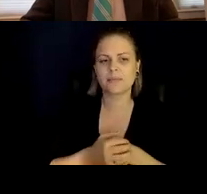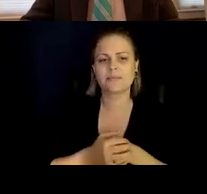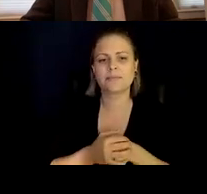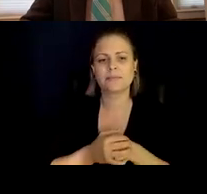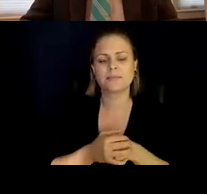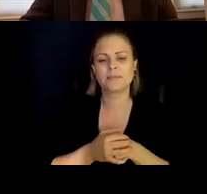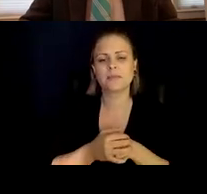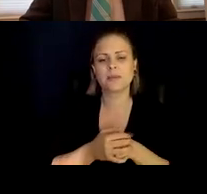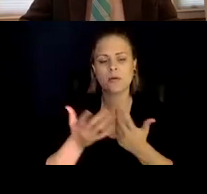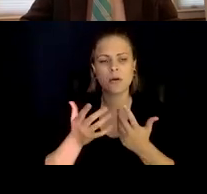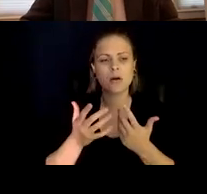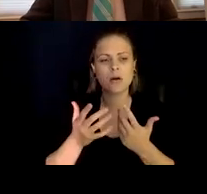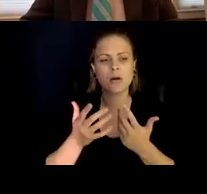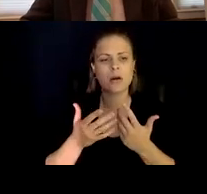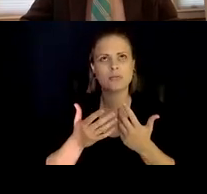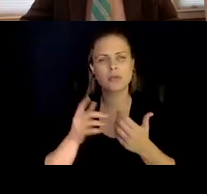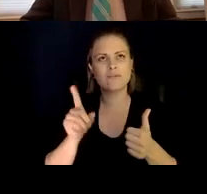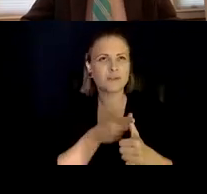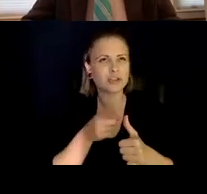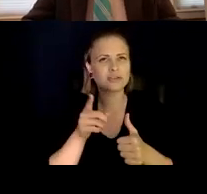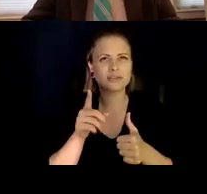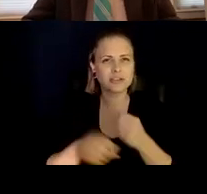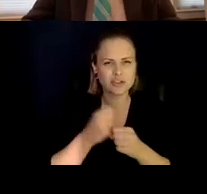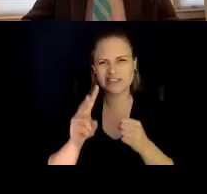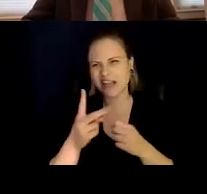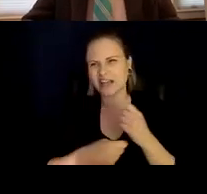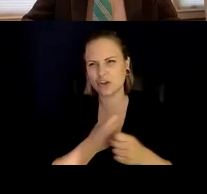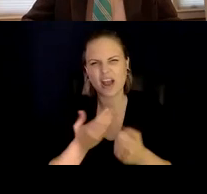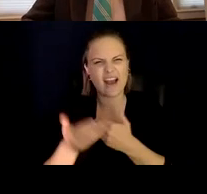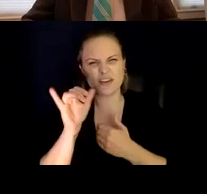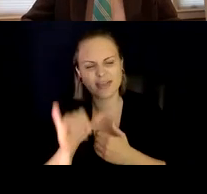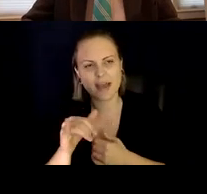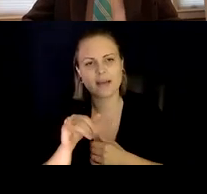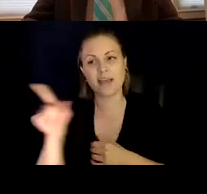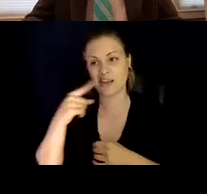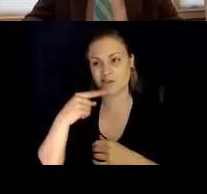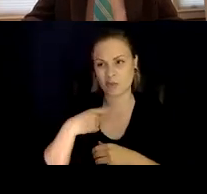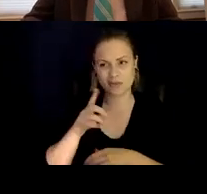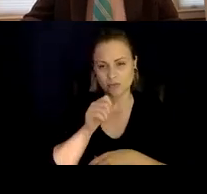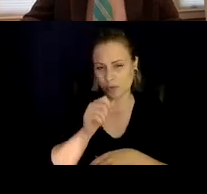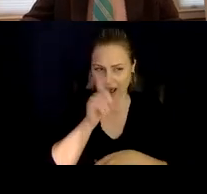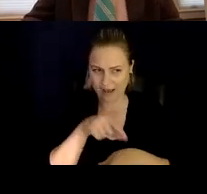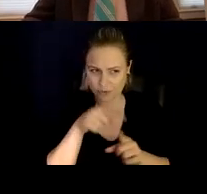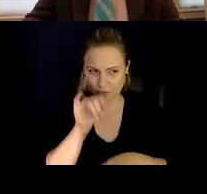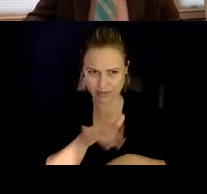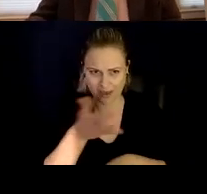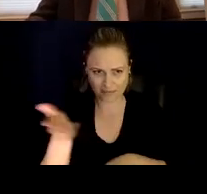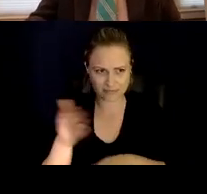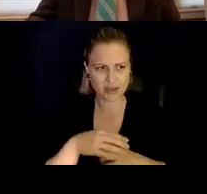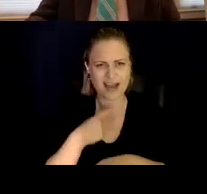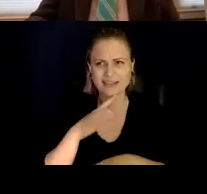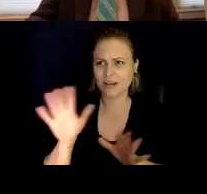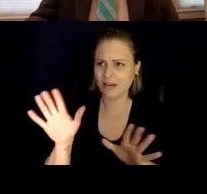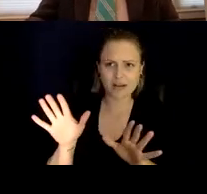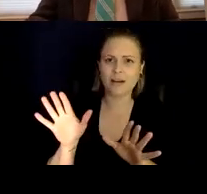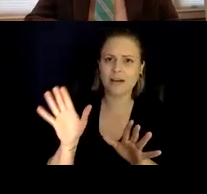After I guess it was the first or second year, Joachim Schultz said to me, you don't have to do this. And I said, oh, this is the